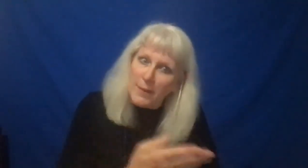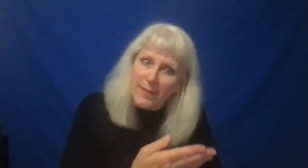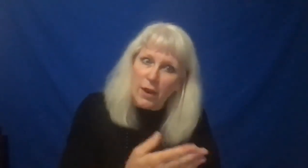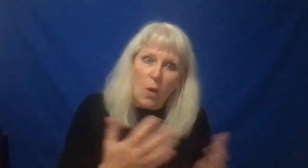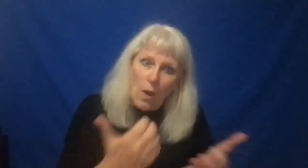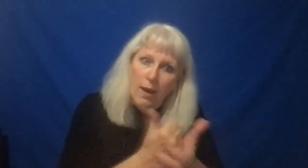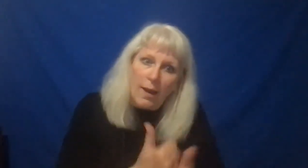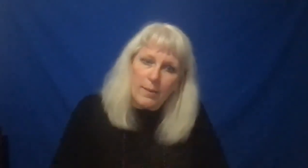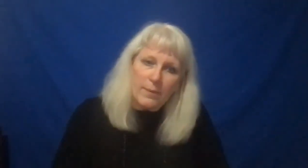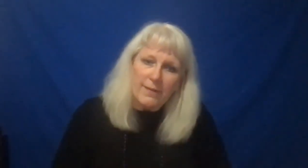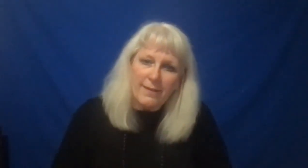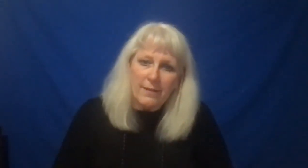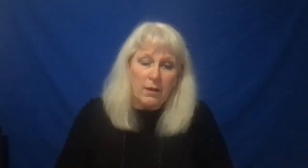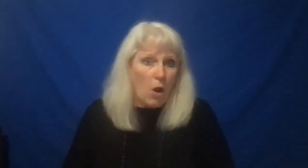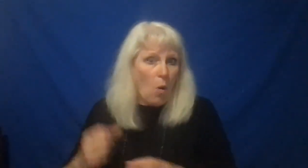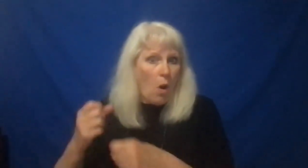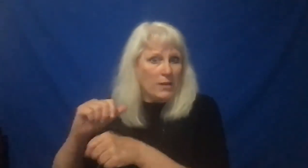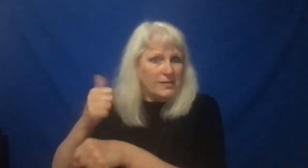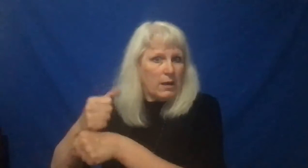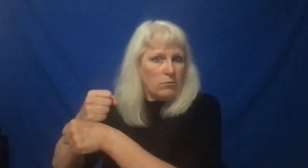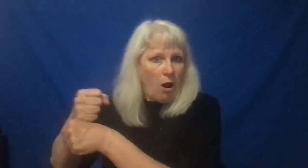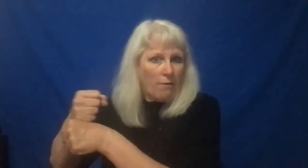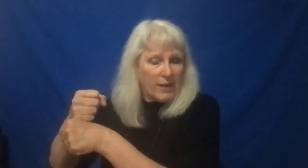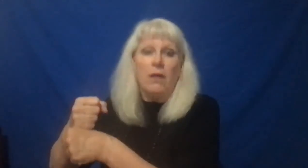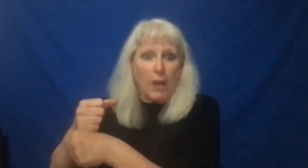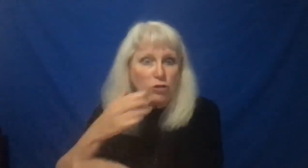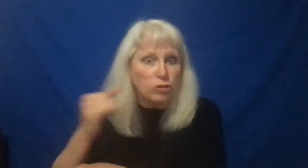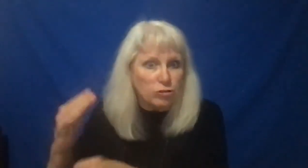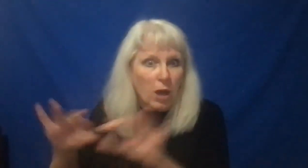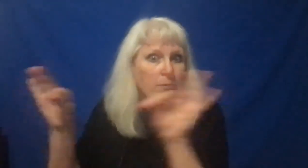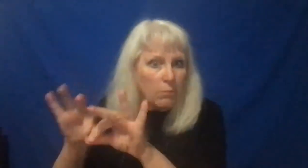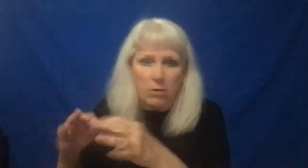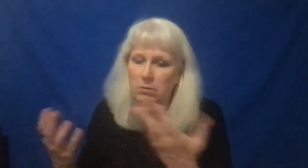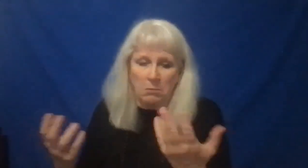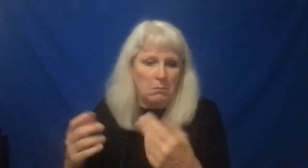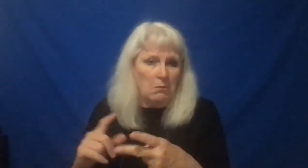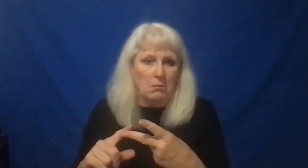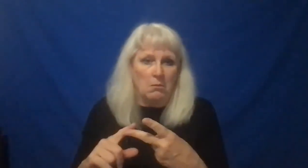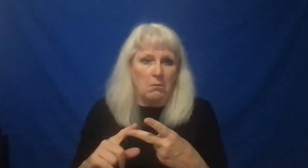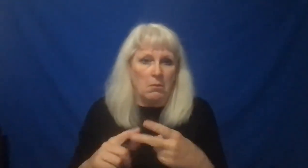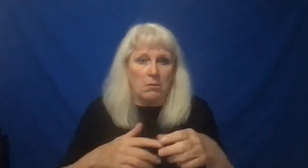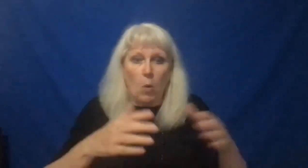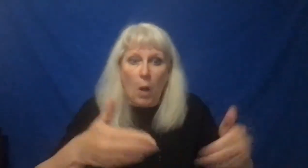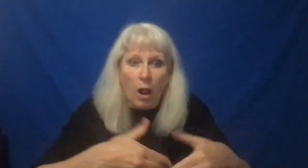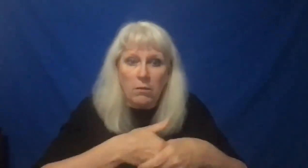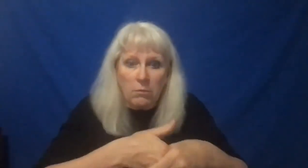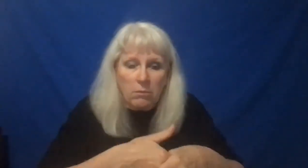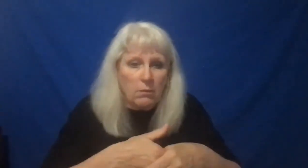Just getting the coffee set up to, the contributions that our members